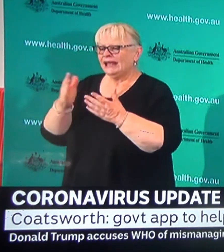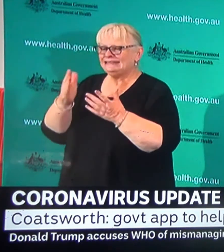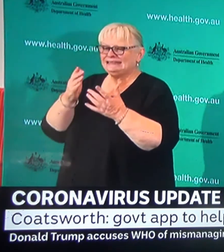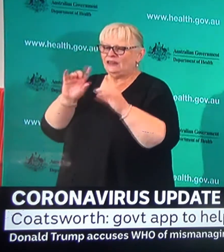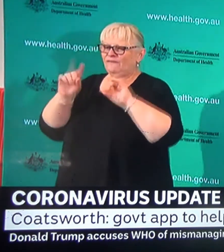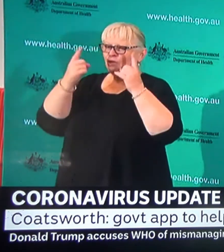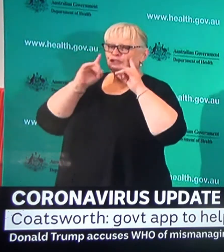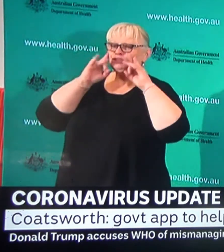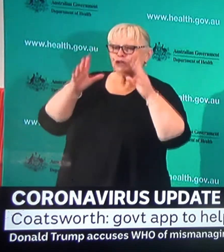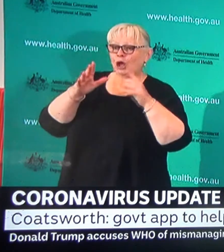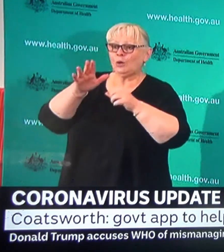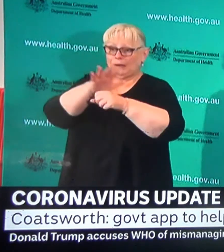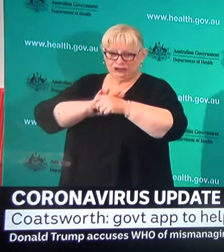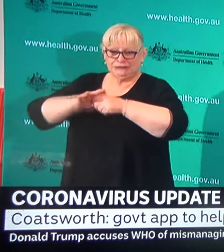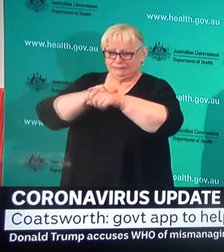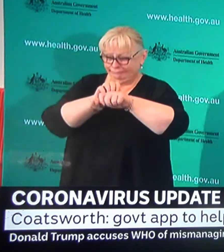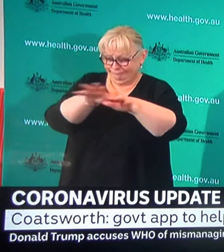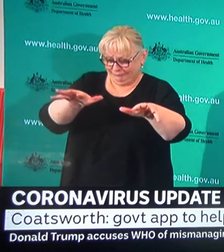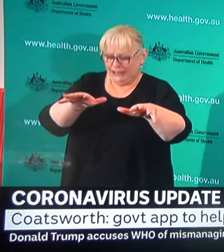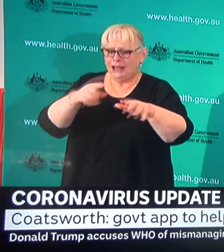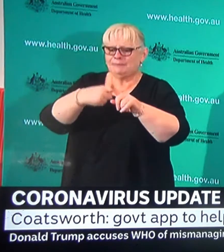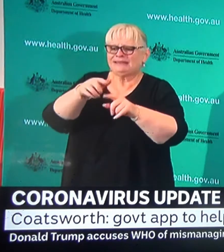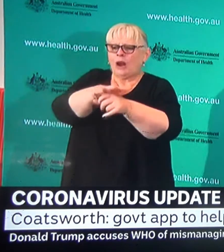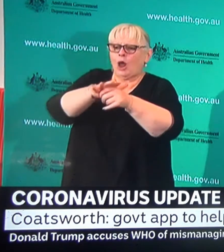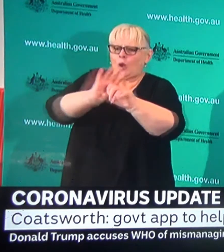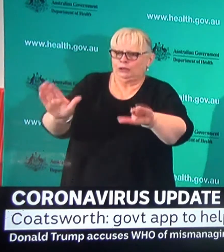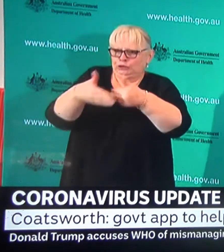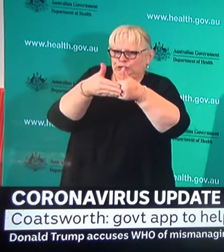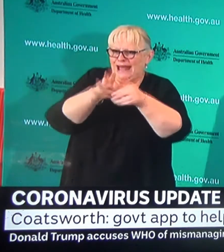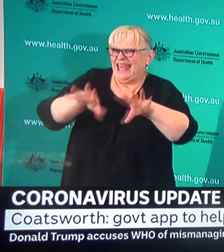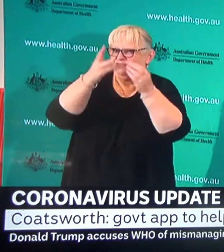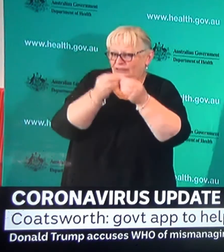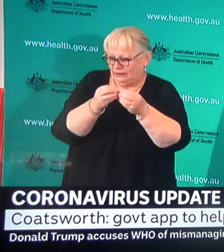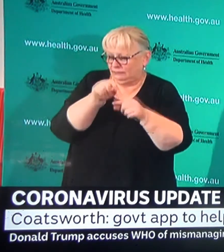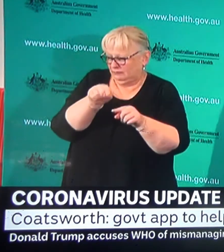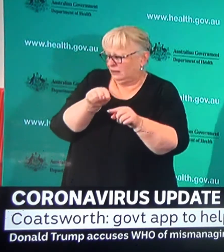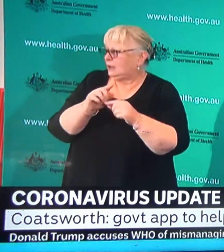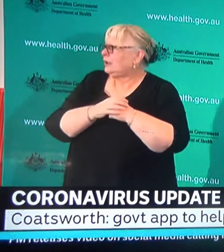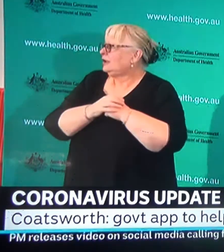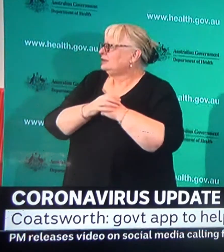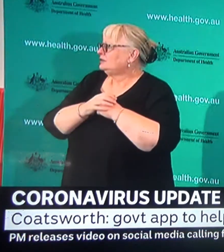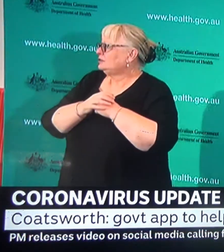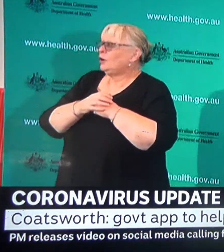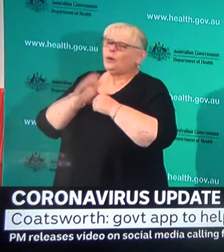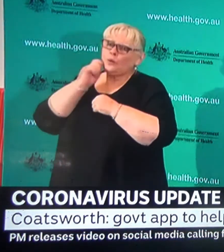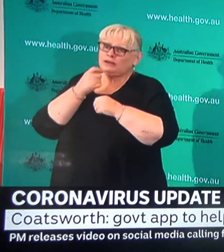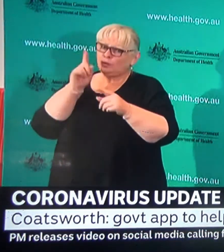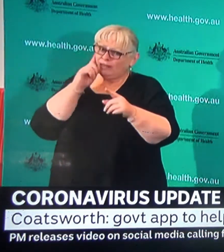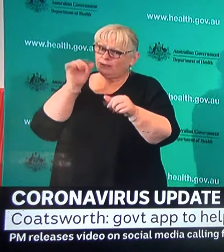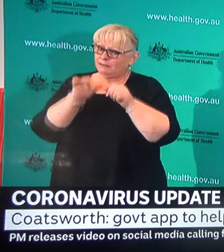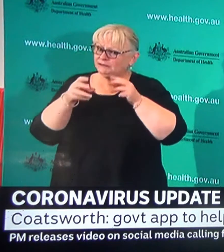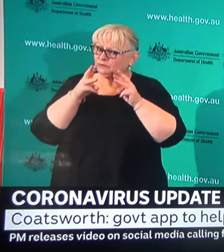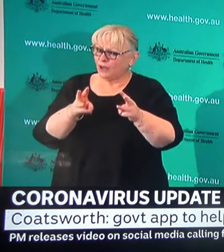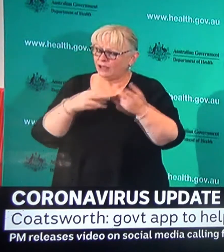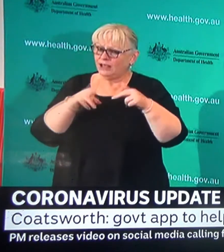a widespread but localised shutdown. Is that a model that would, in the opinion of the AQC, be best applied